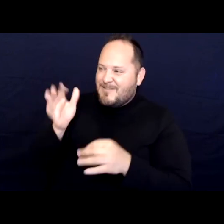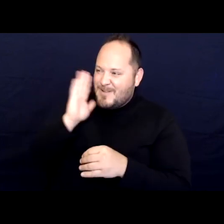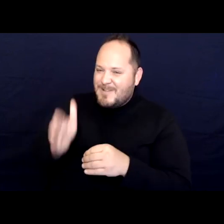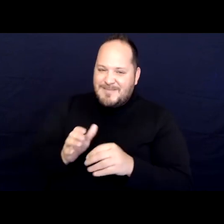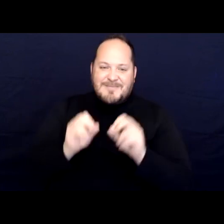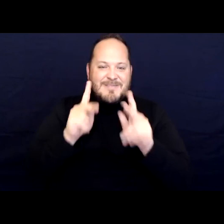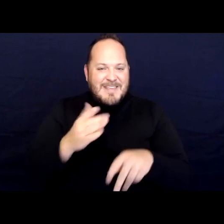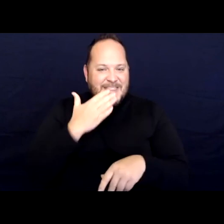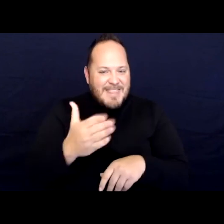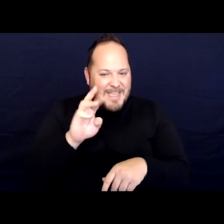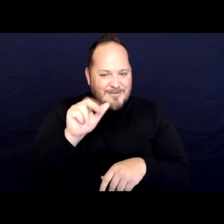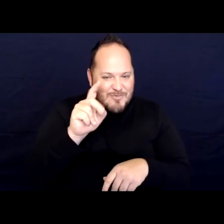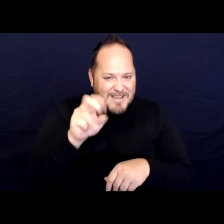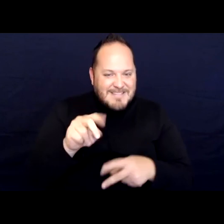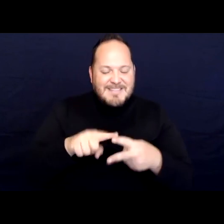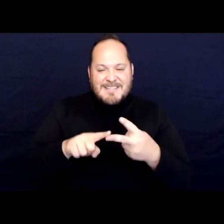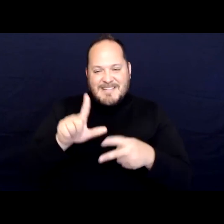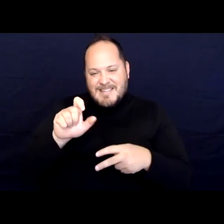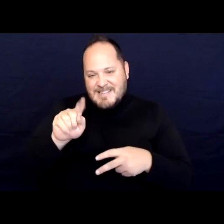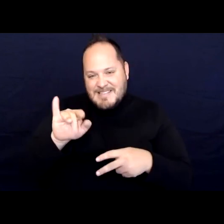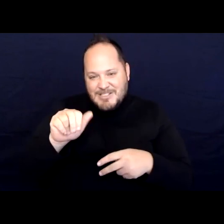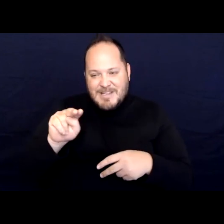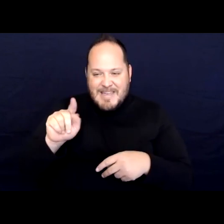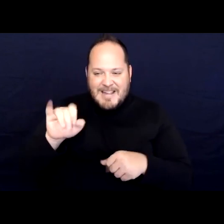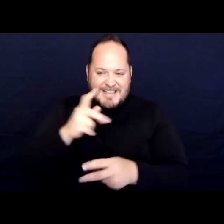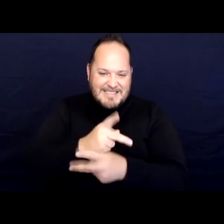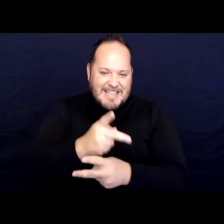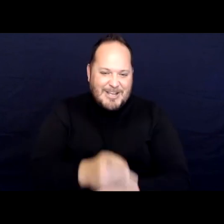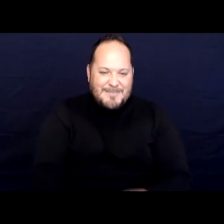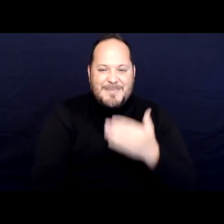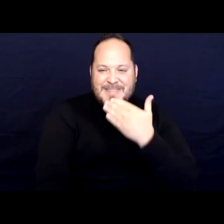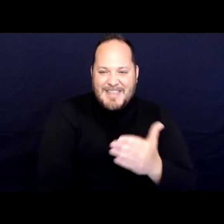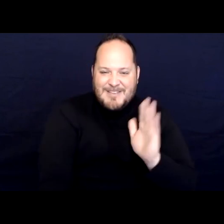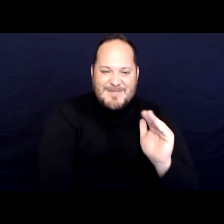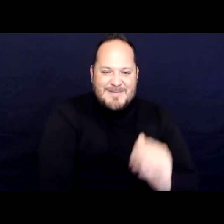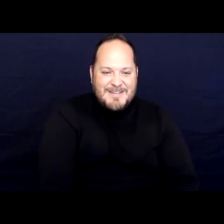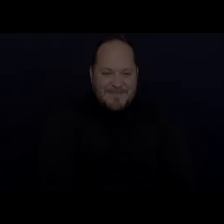thank you, Brandon and Letitia and Natalie. Take care, everybody. Thank you. Bye.